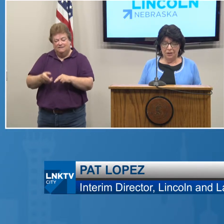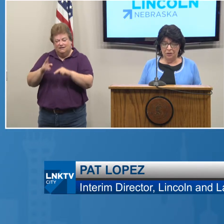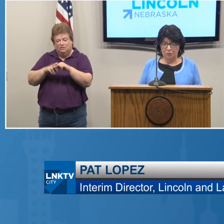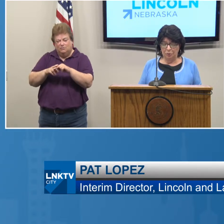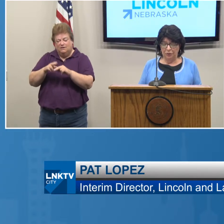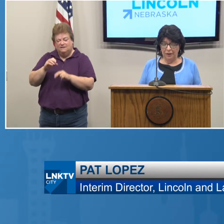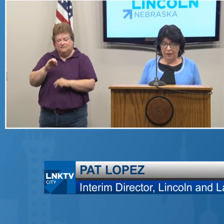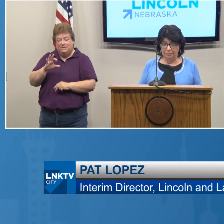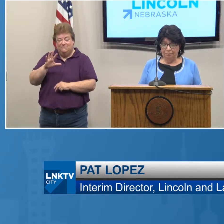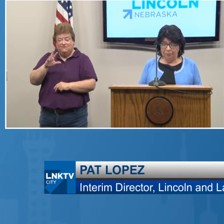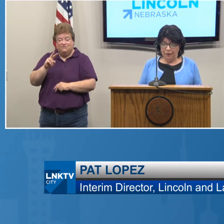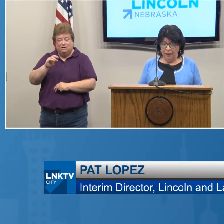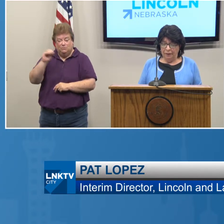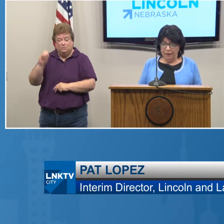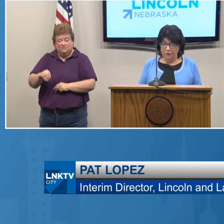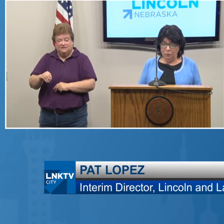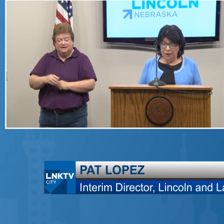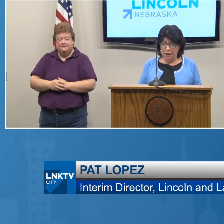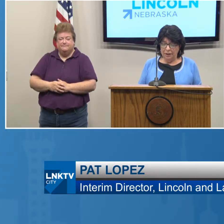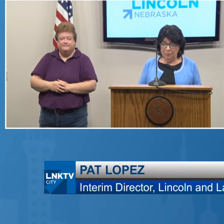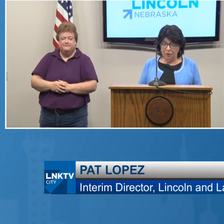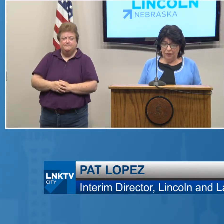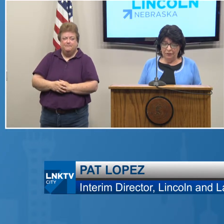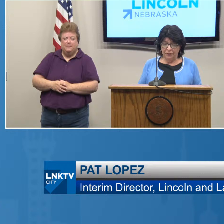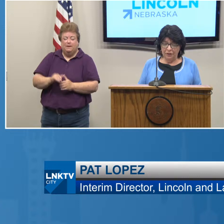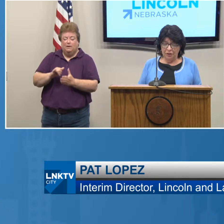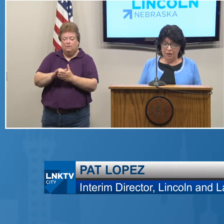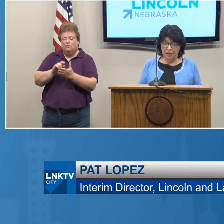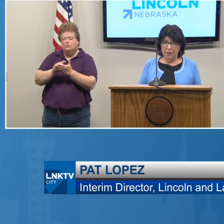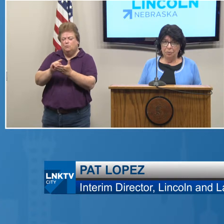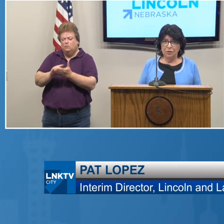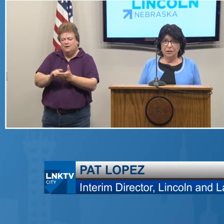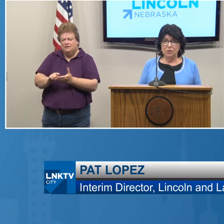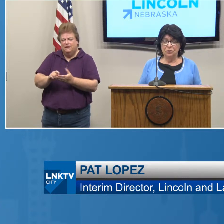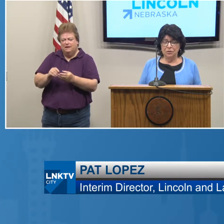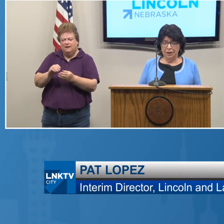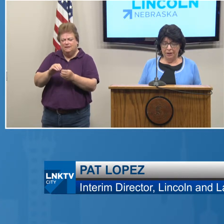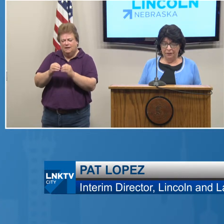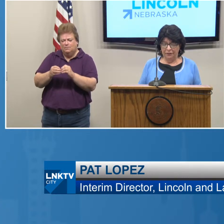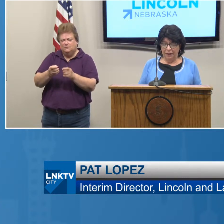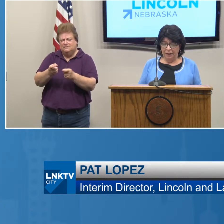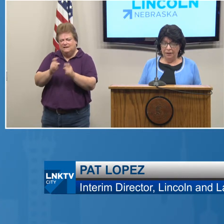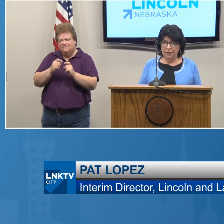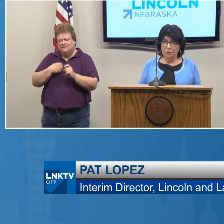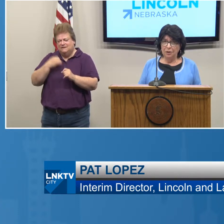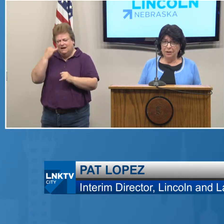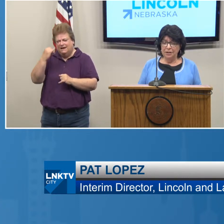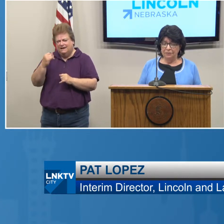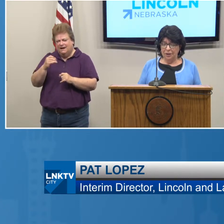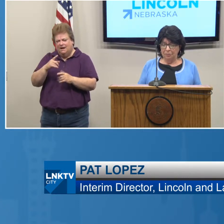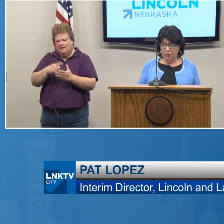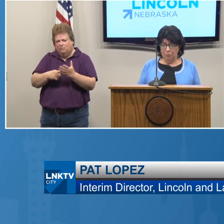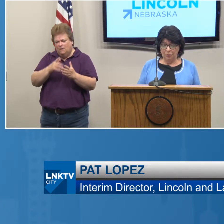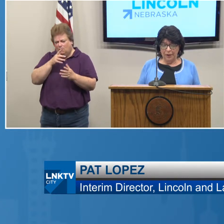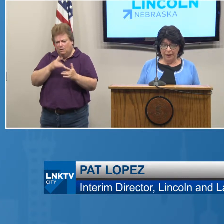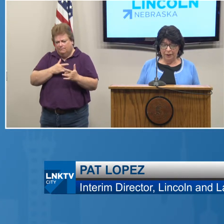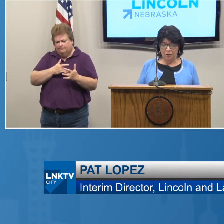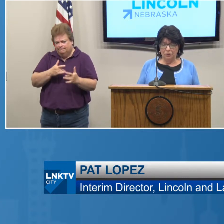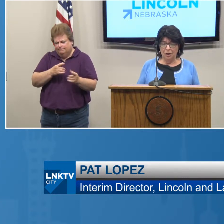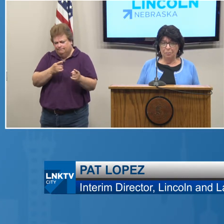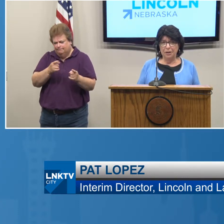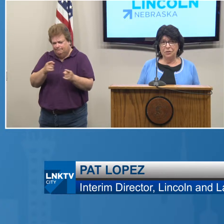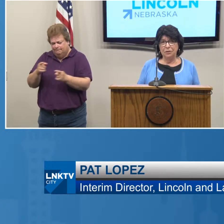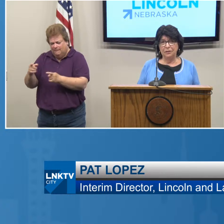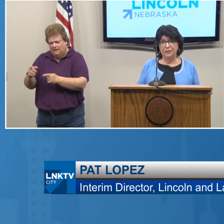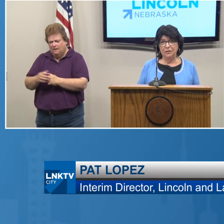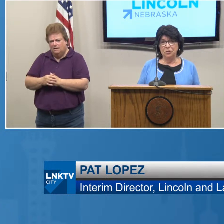about 52%. These weekly numbers give us a good look at potential trends. The cumulative numbers provide an